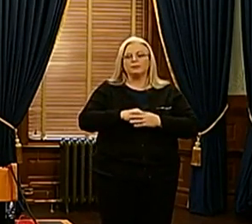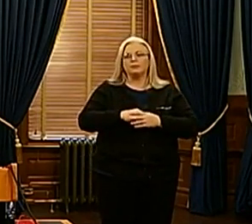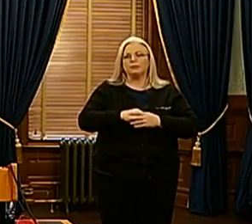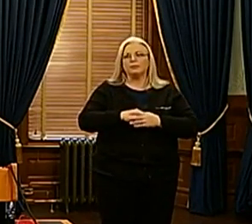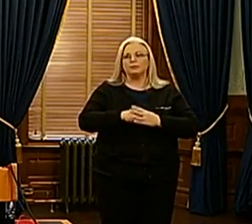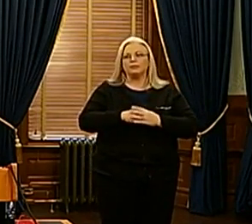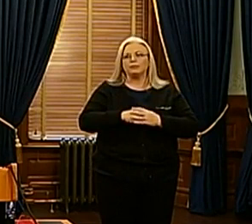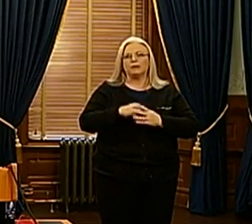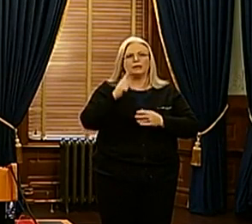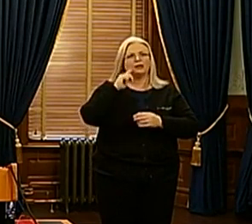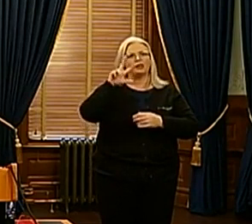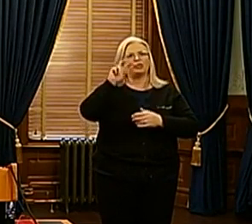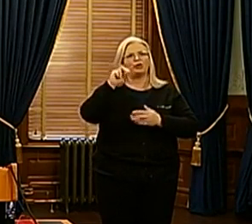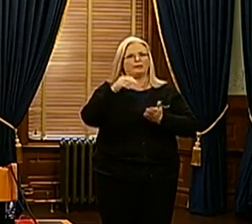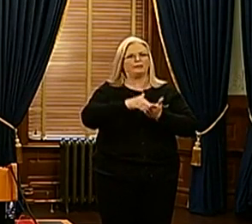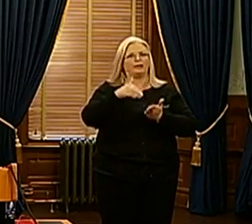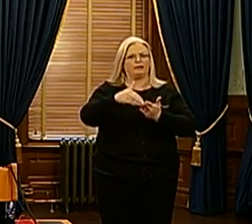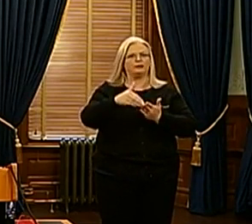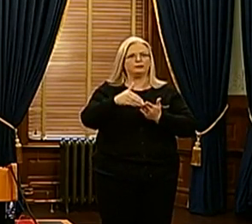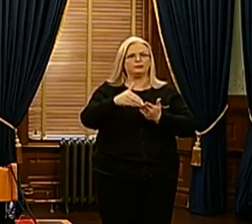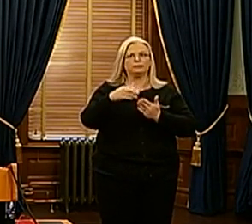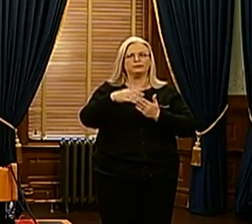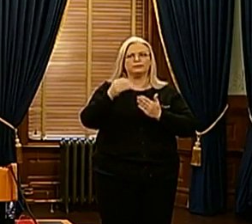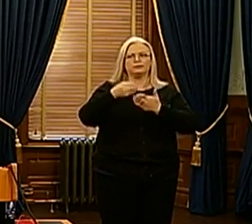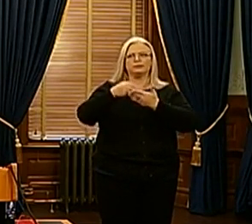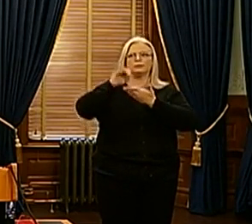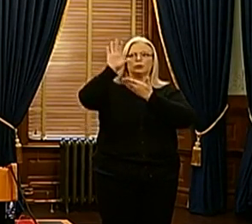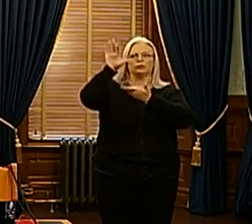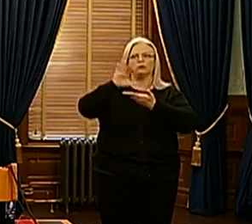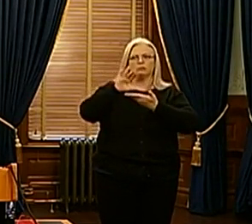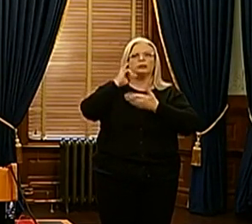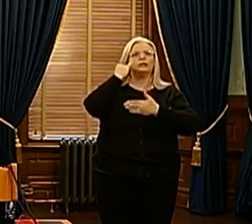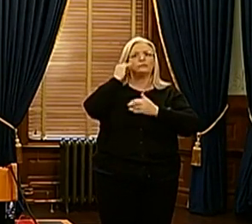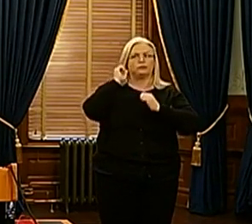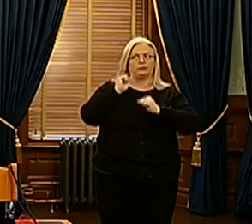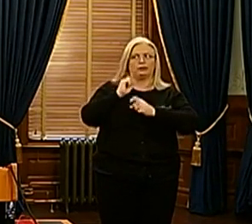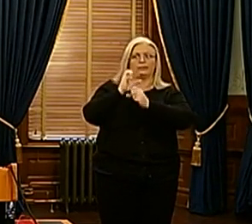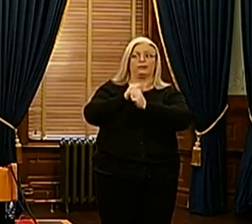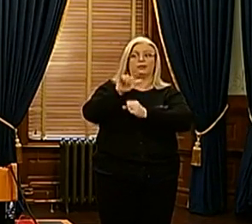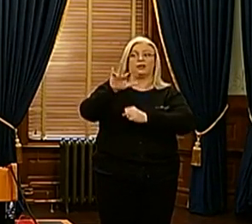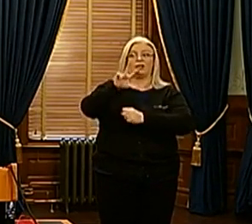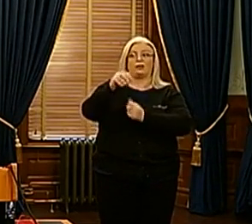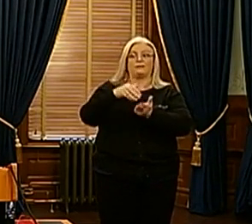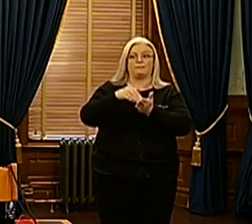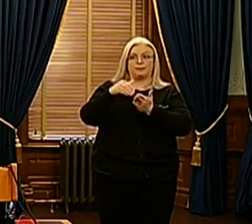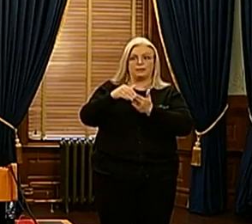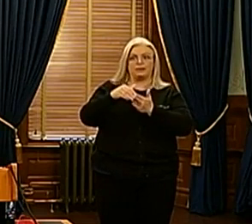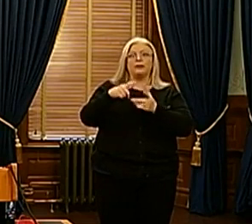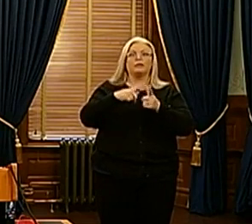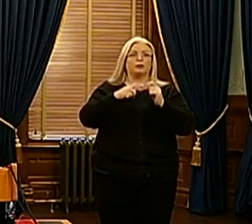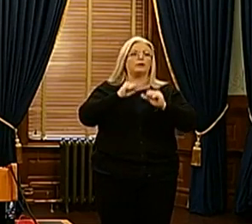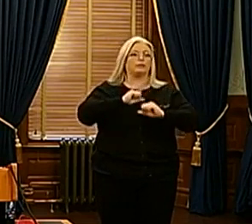I think that's $30 million. And if we're able to do that, I think that we'll be able to